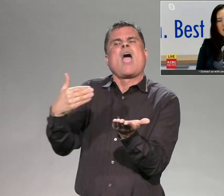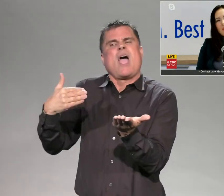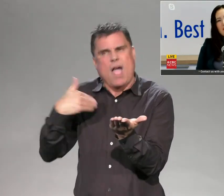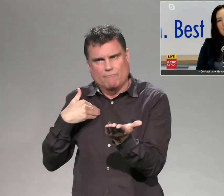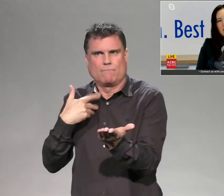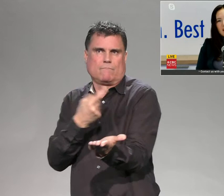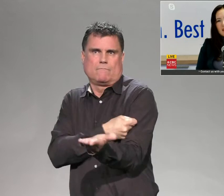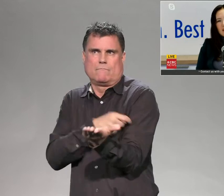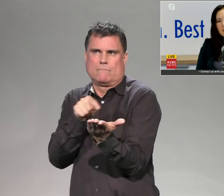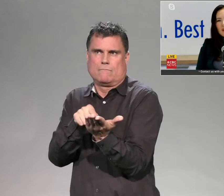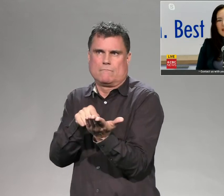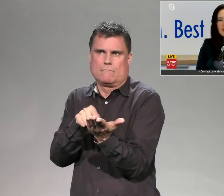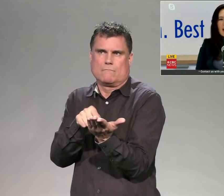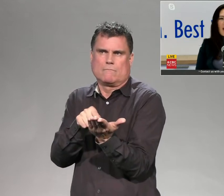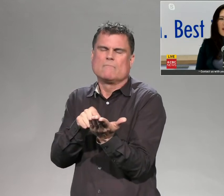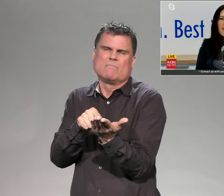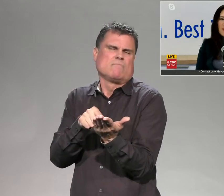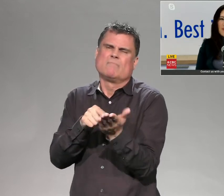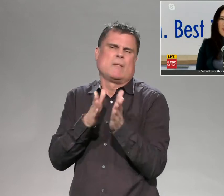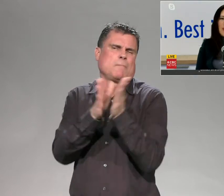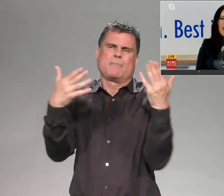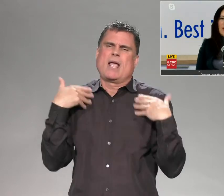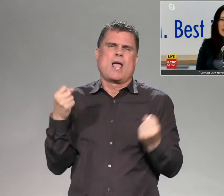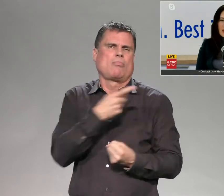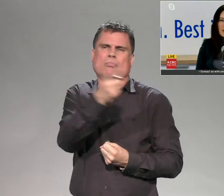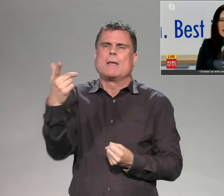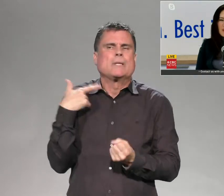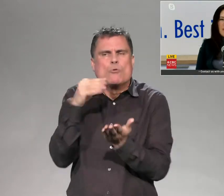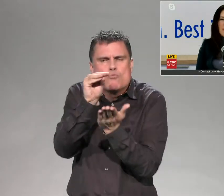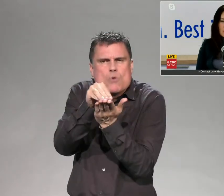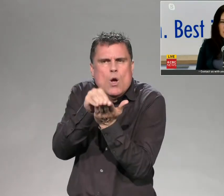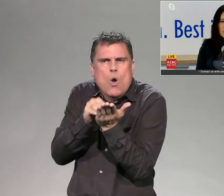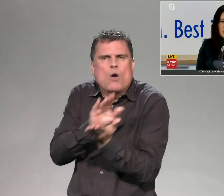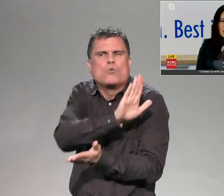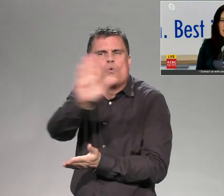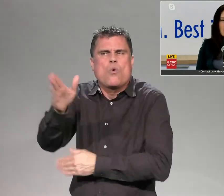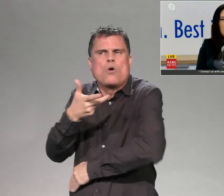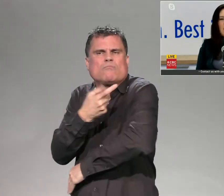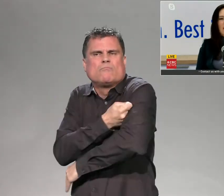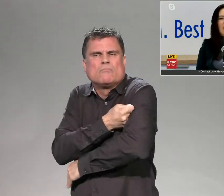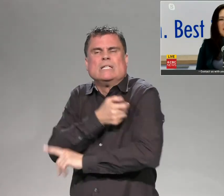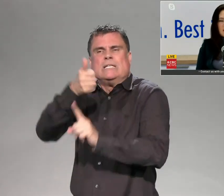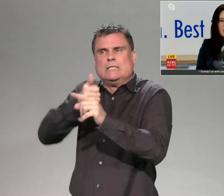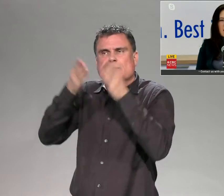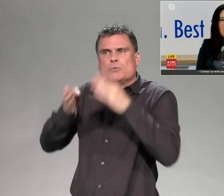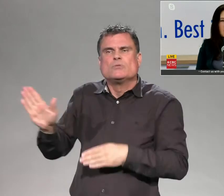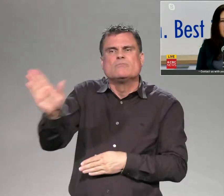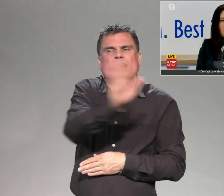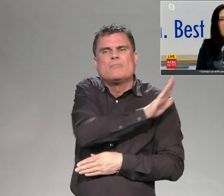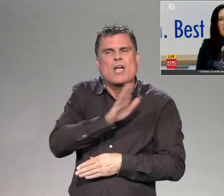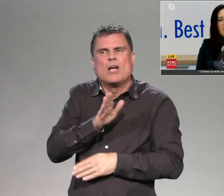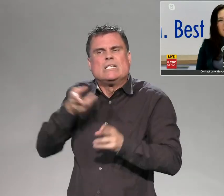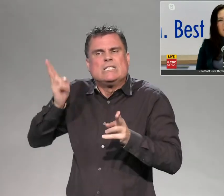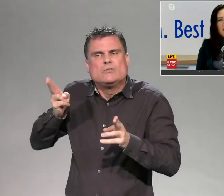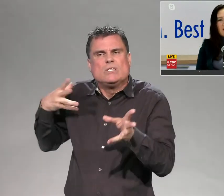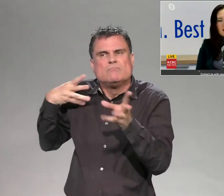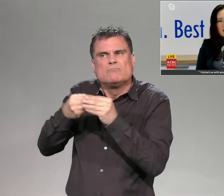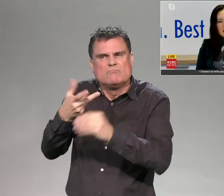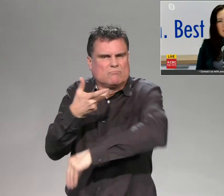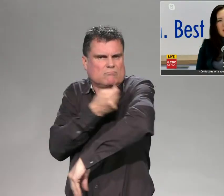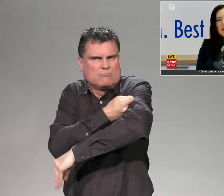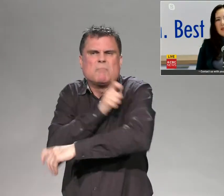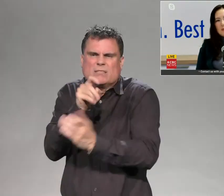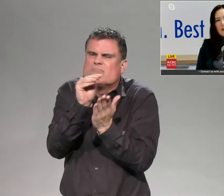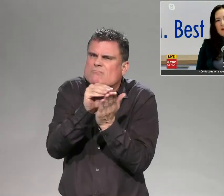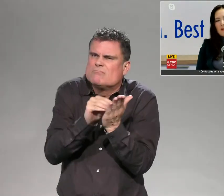site. So when somebody gets immunized, all of their information is entered into a provincial system so we can consistently track everyone that's